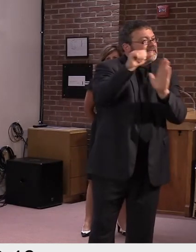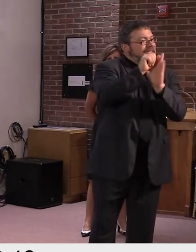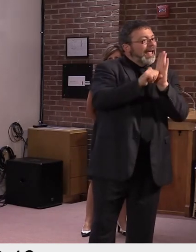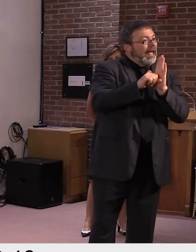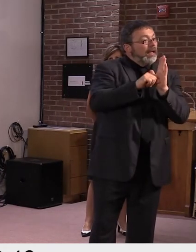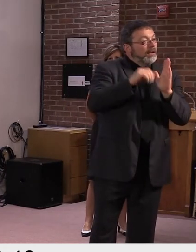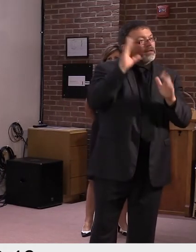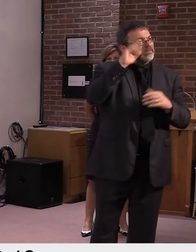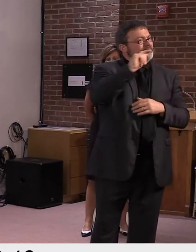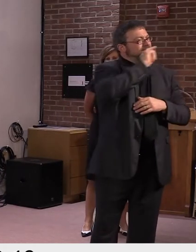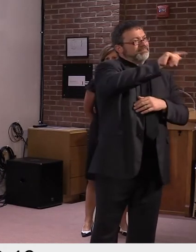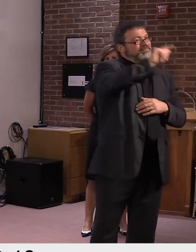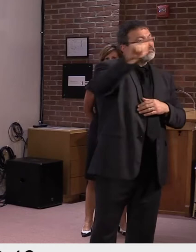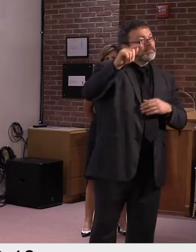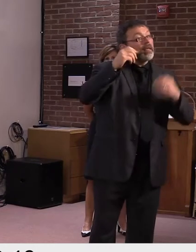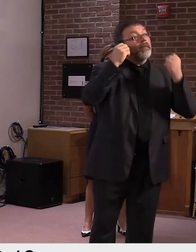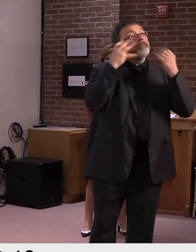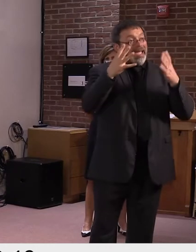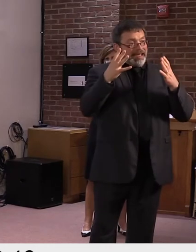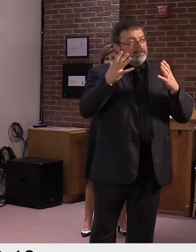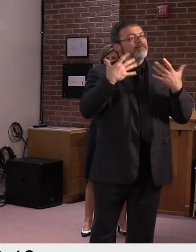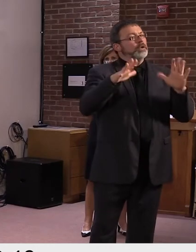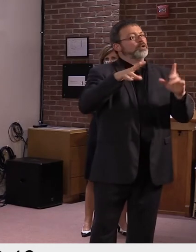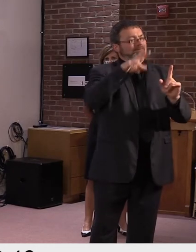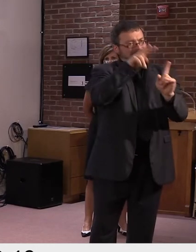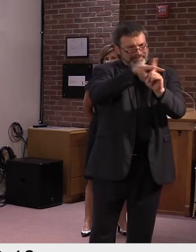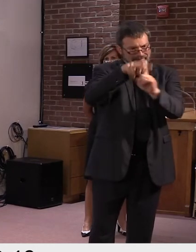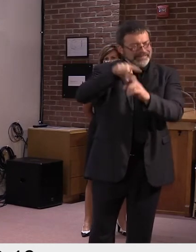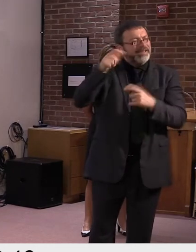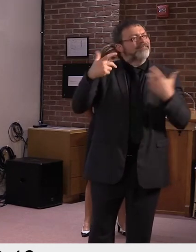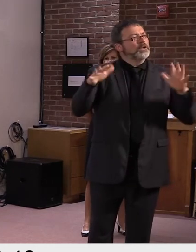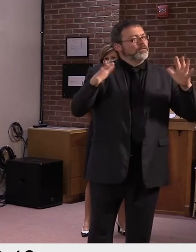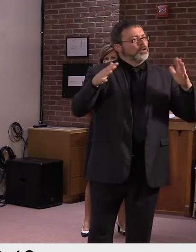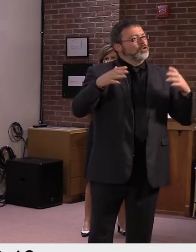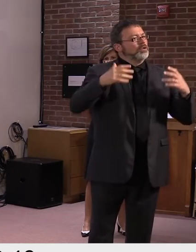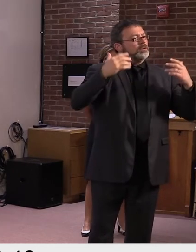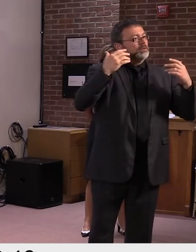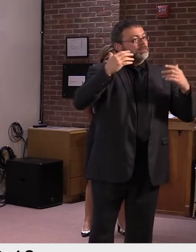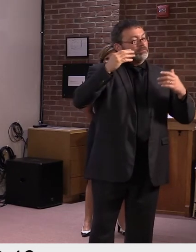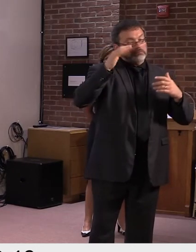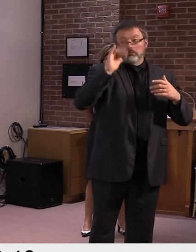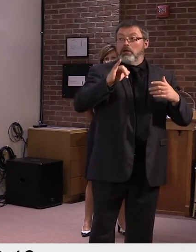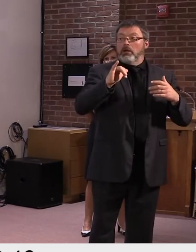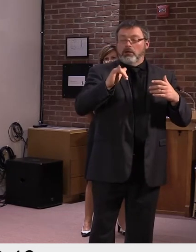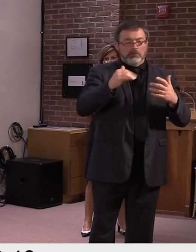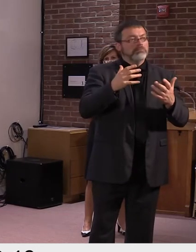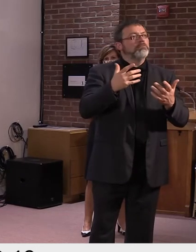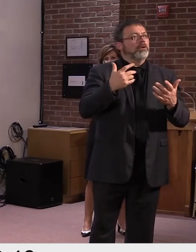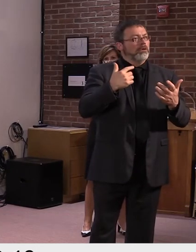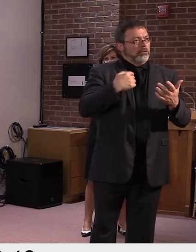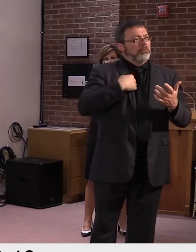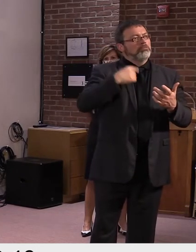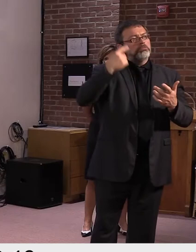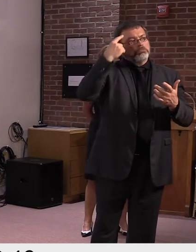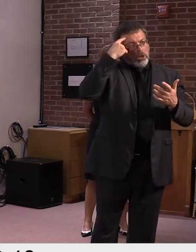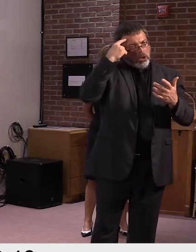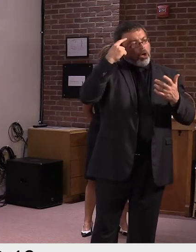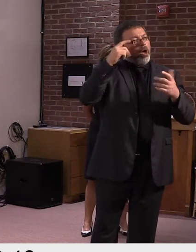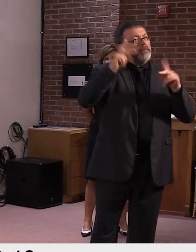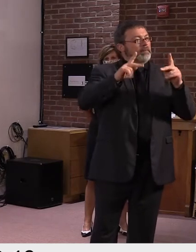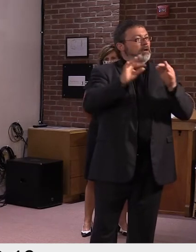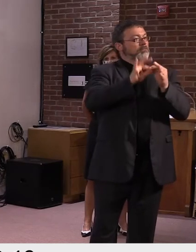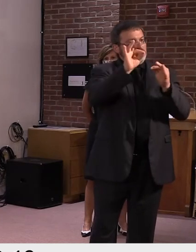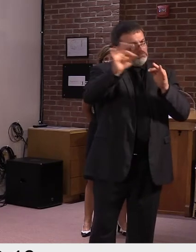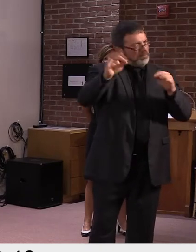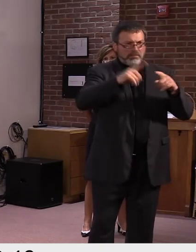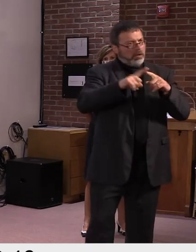thought would be filing, and that may be part of it. Yeah, given the unemployment number is so high. Okay, great. I'll